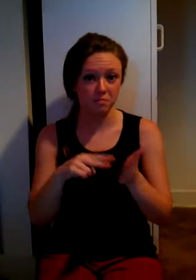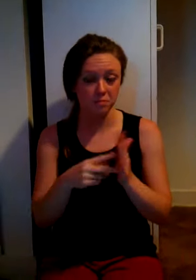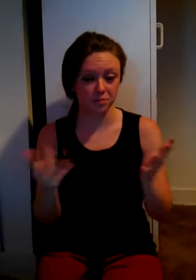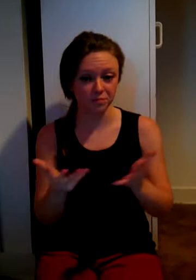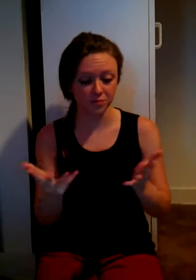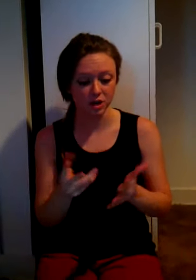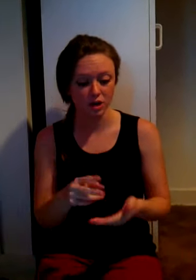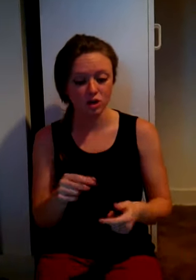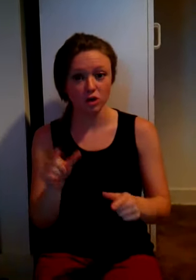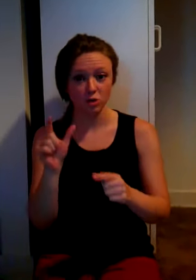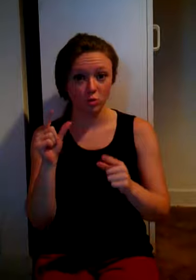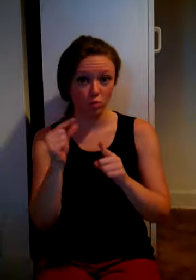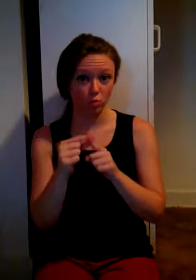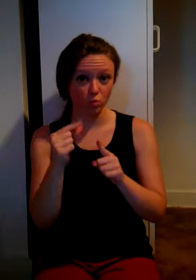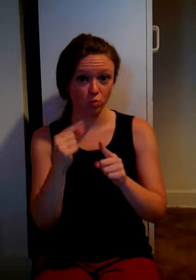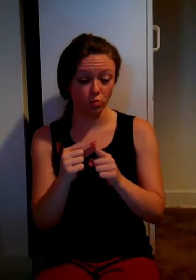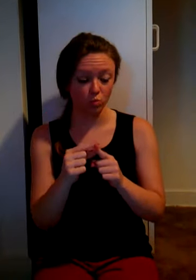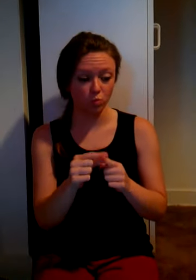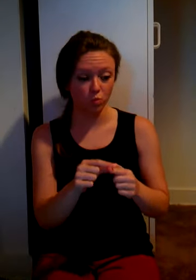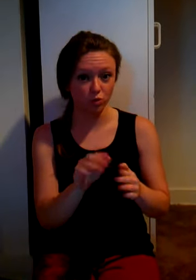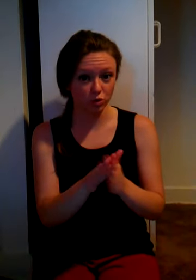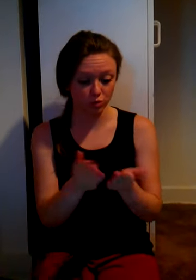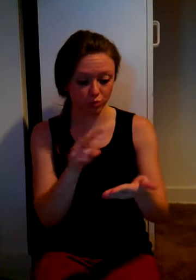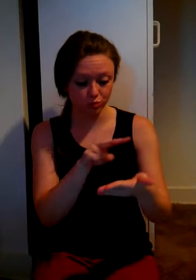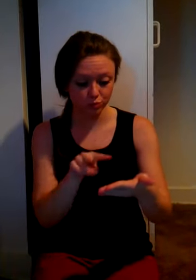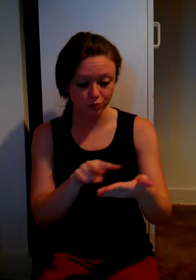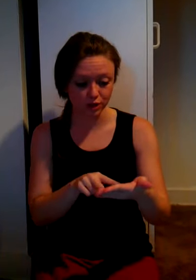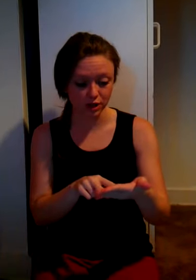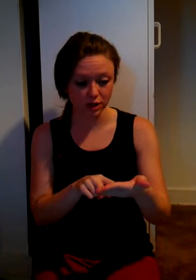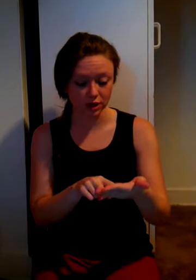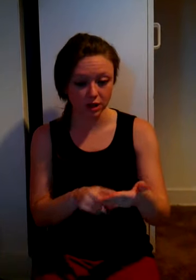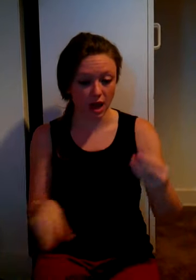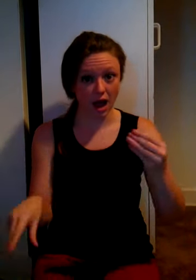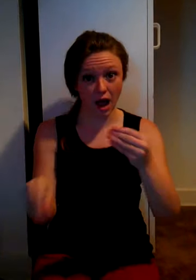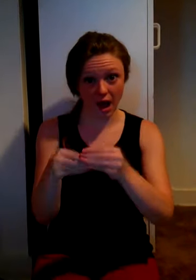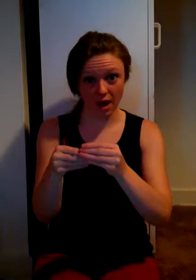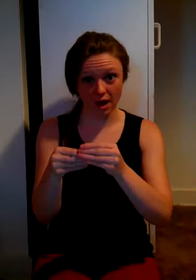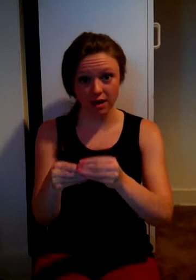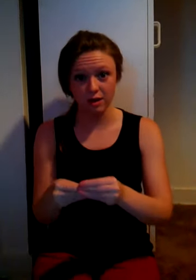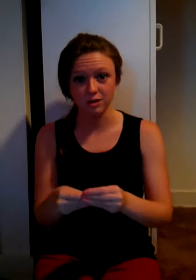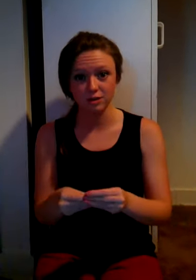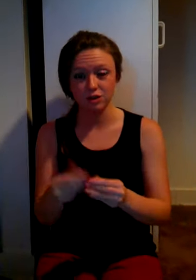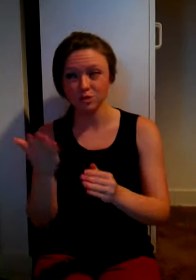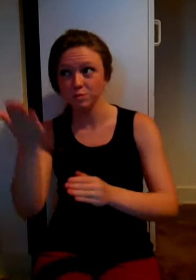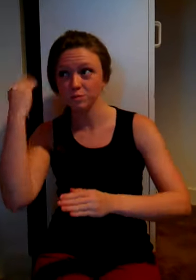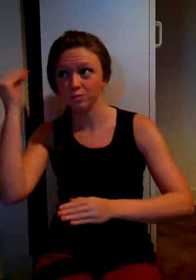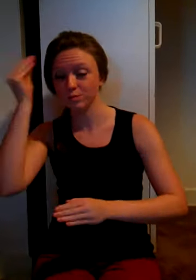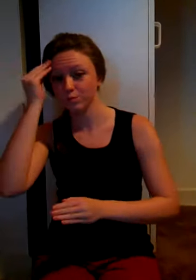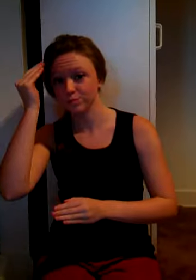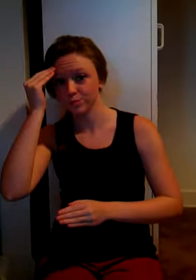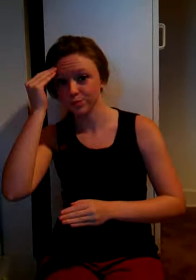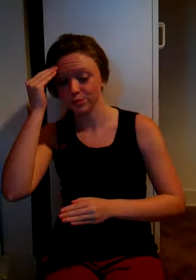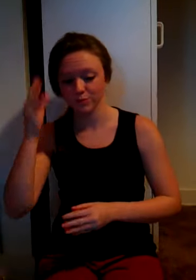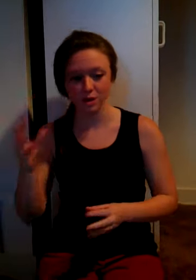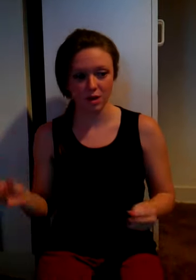text, the author, and we combine it with our scheme of things we already know. And when we put those two things together, we make an